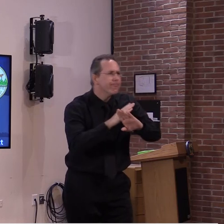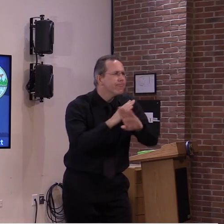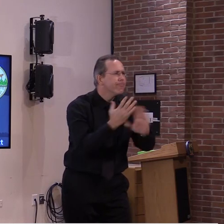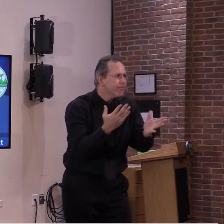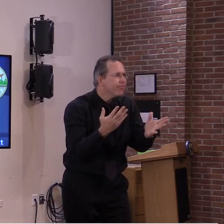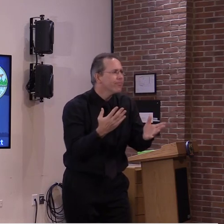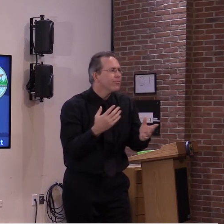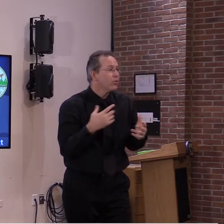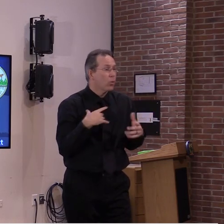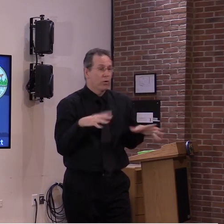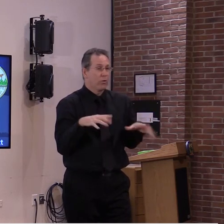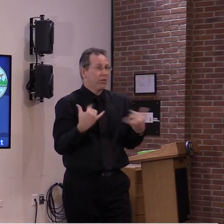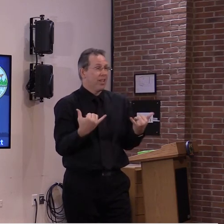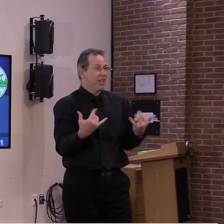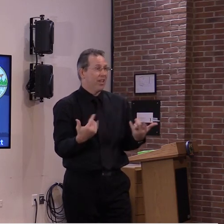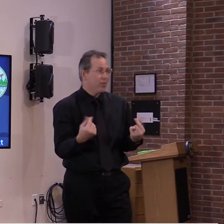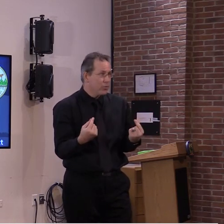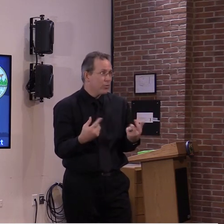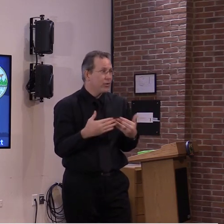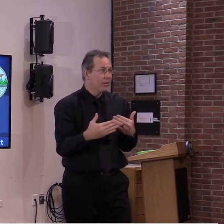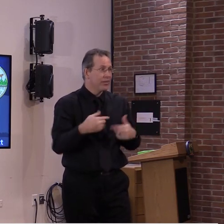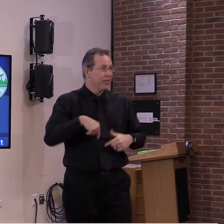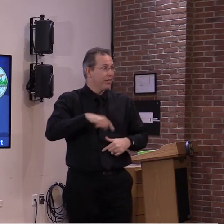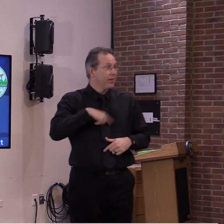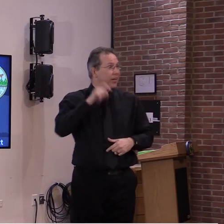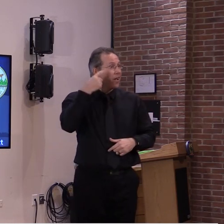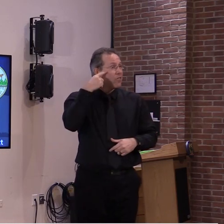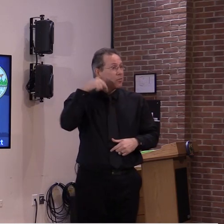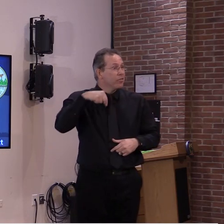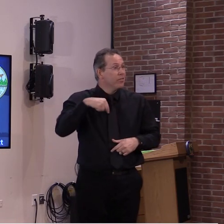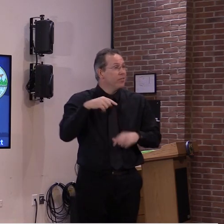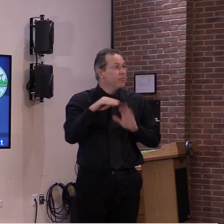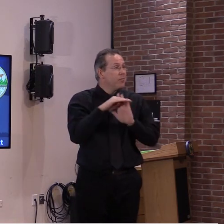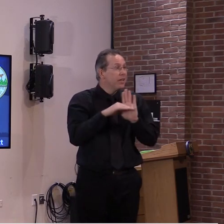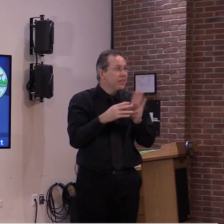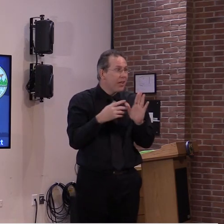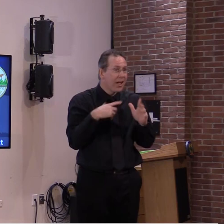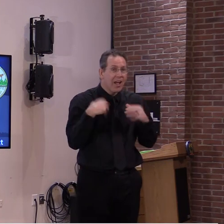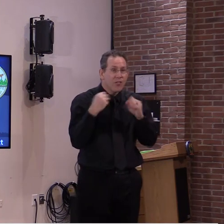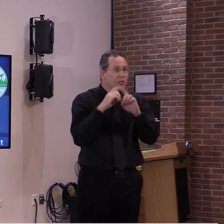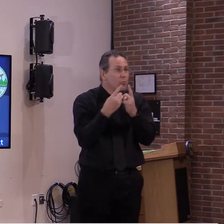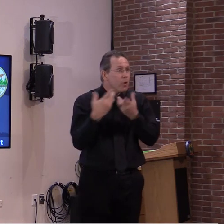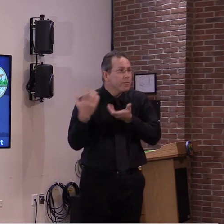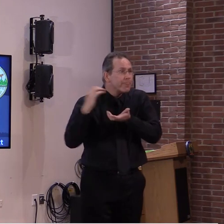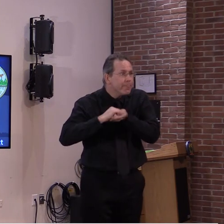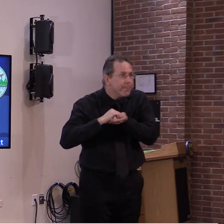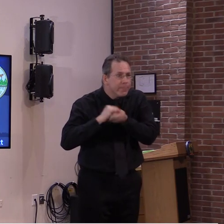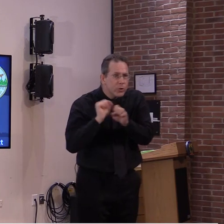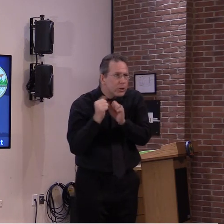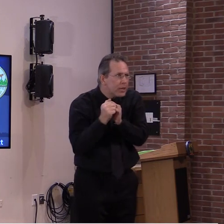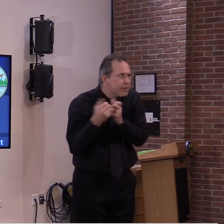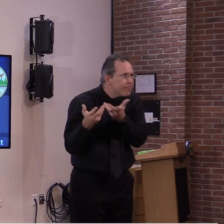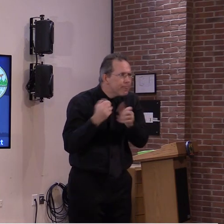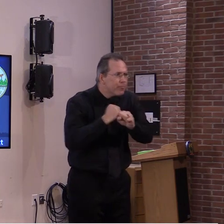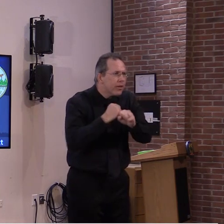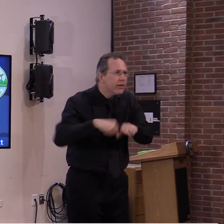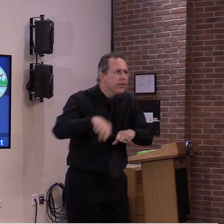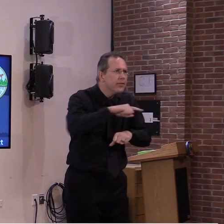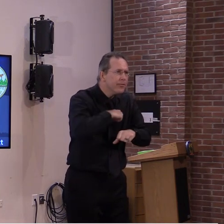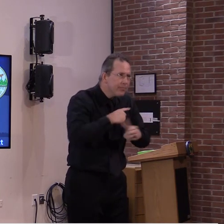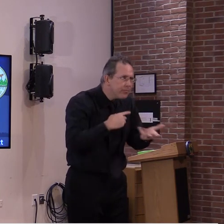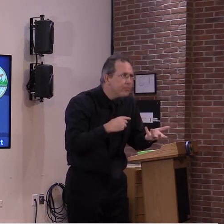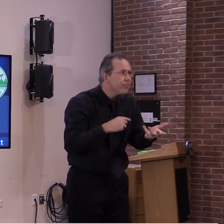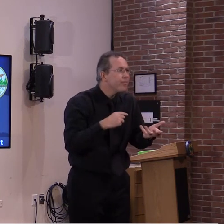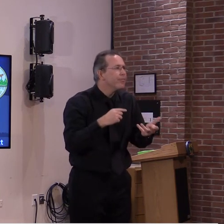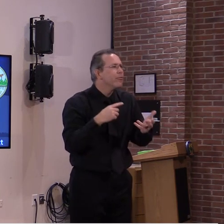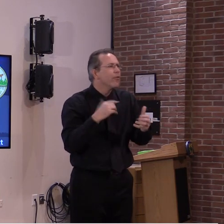in the government policy enterprise across states and across the federal government is to respond on